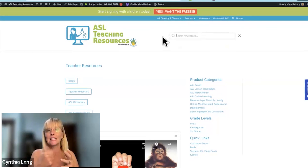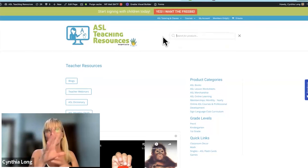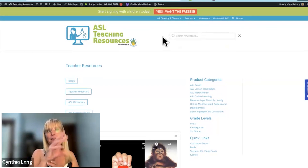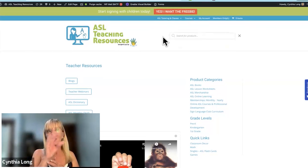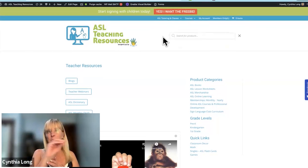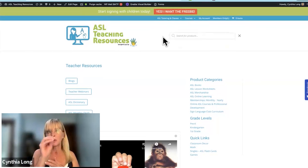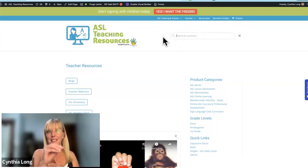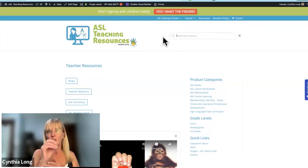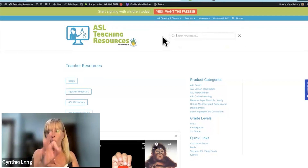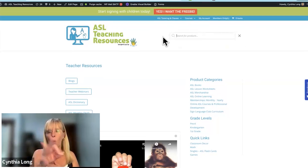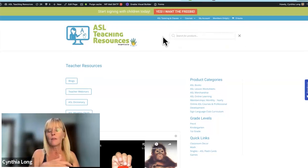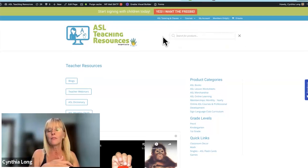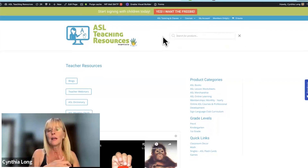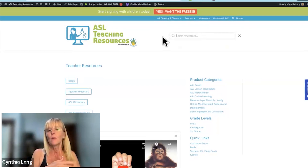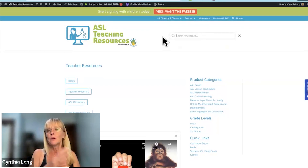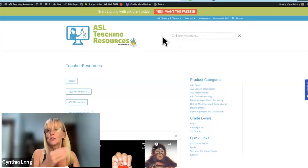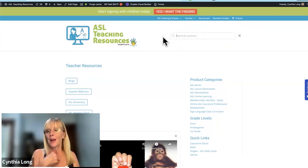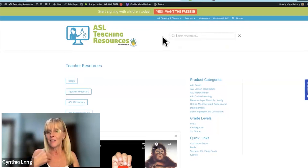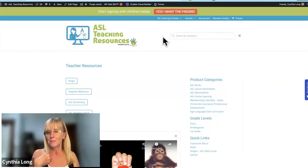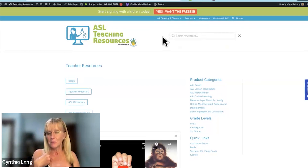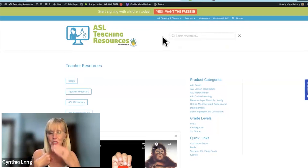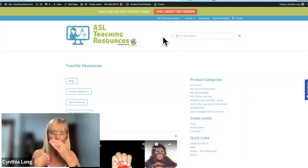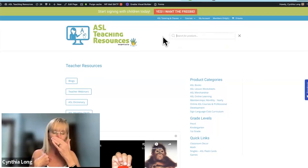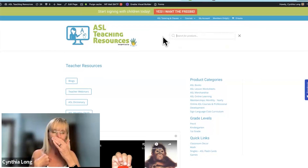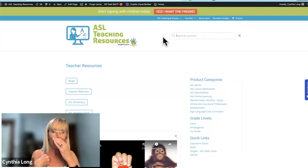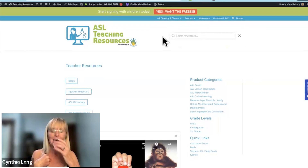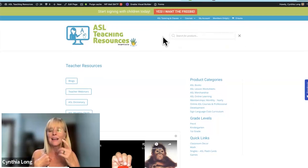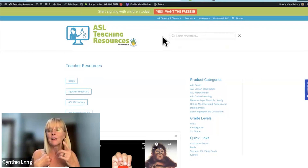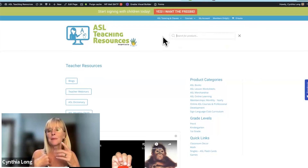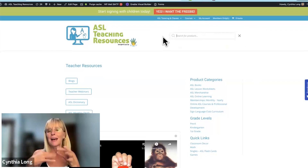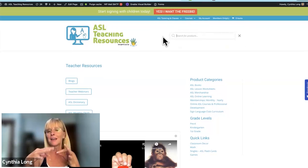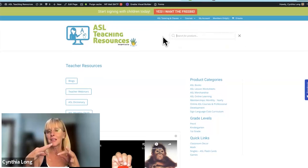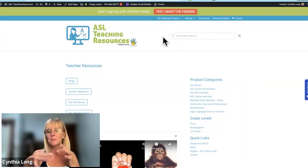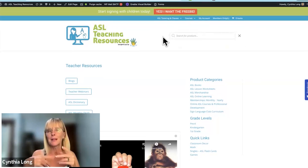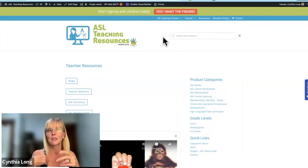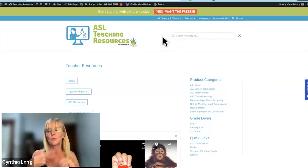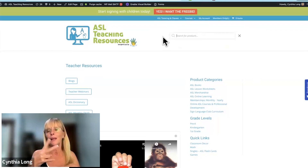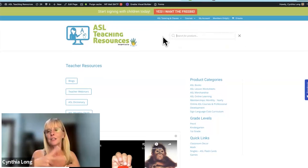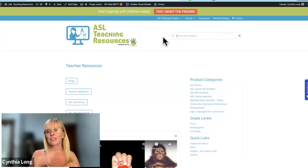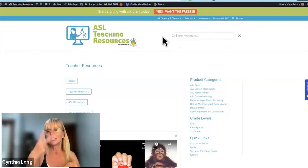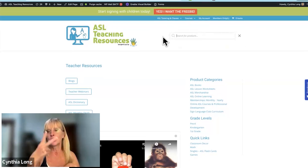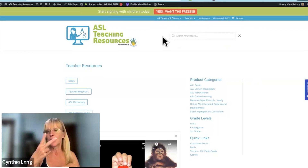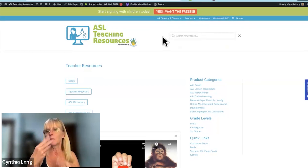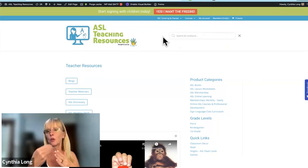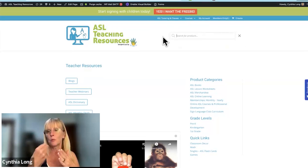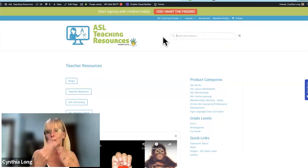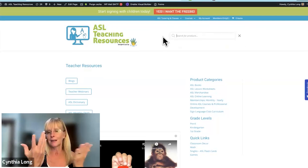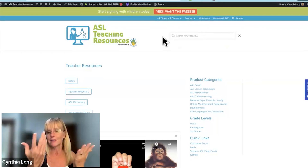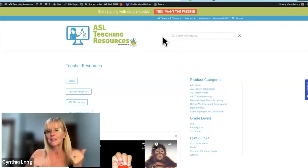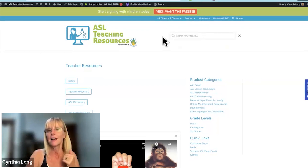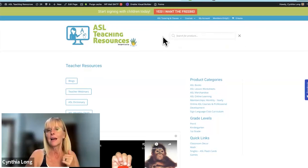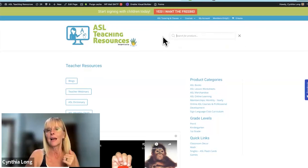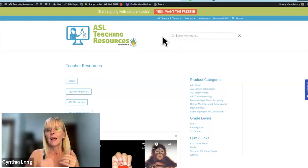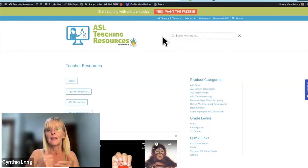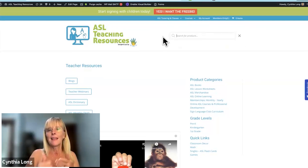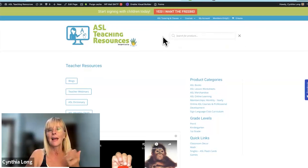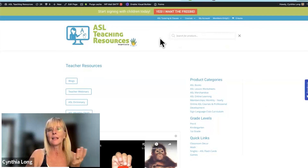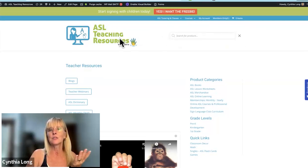like 50% off, we do have a membership that kind of explains. We actually just double your bucks, and that is on